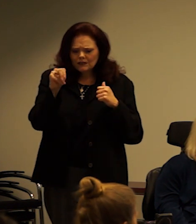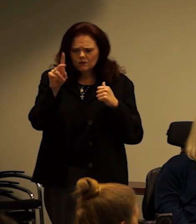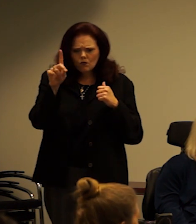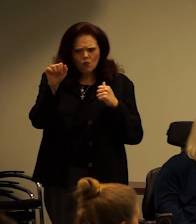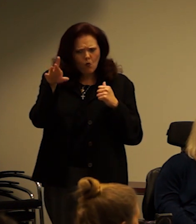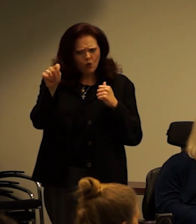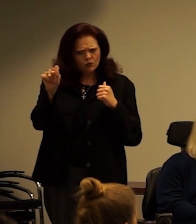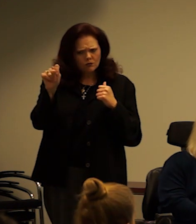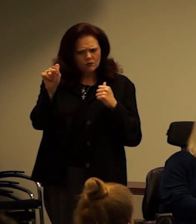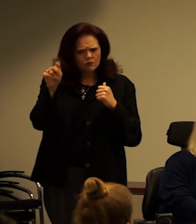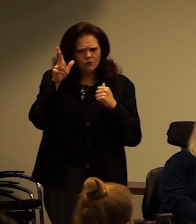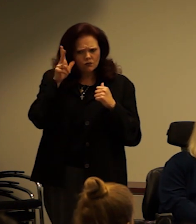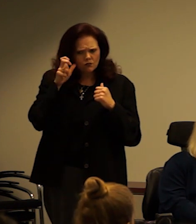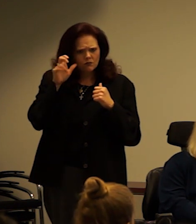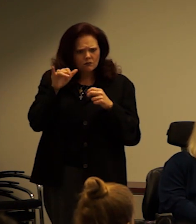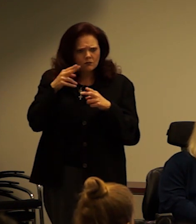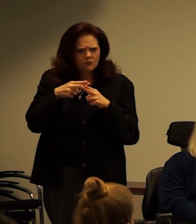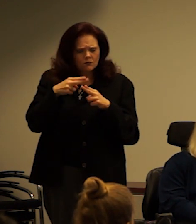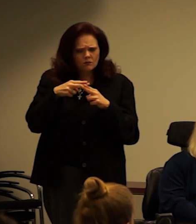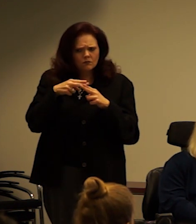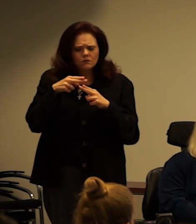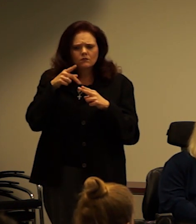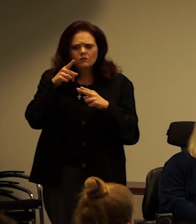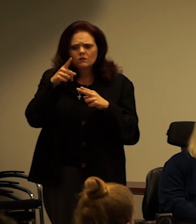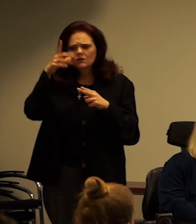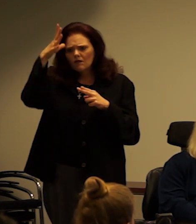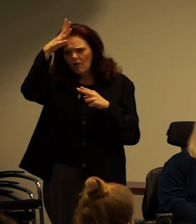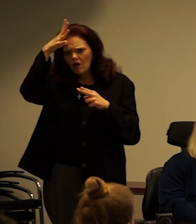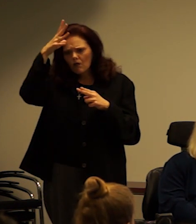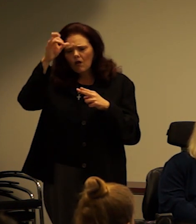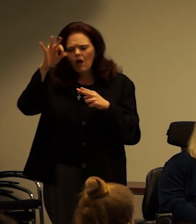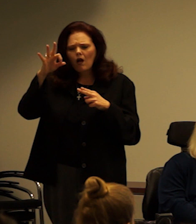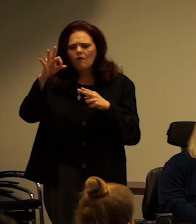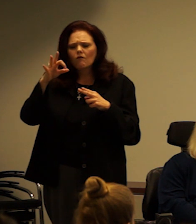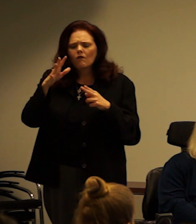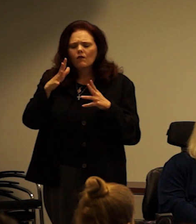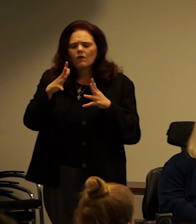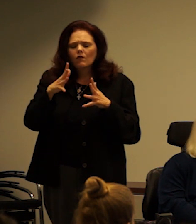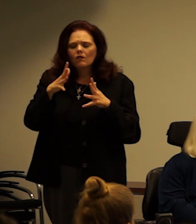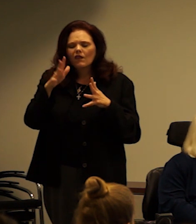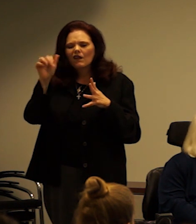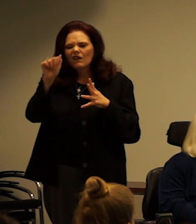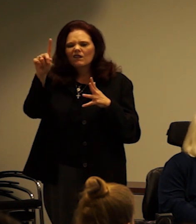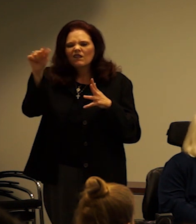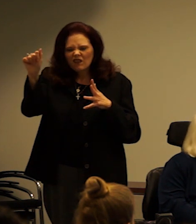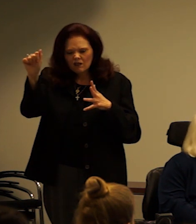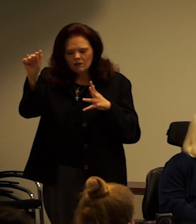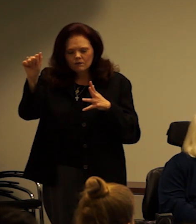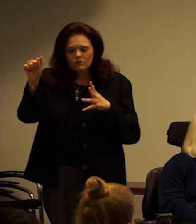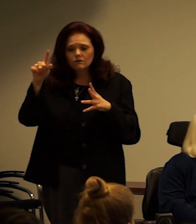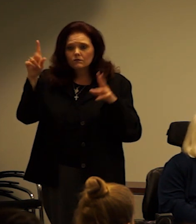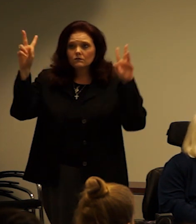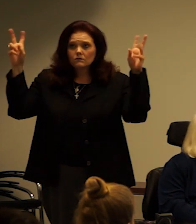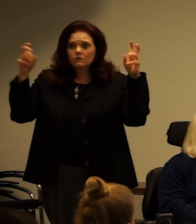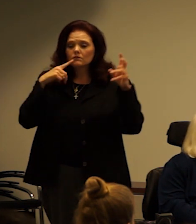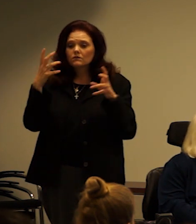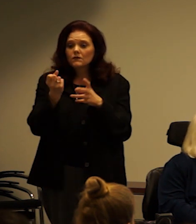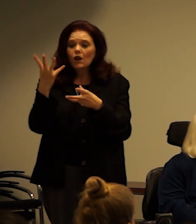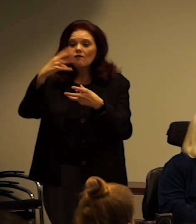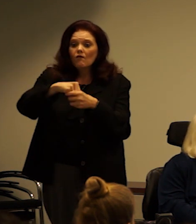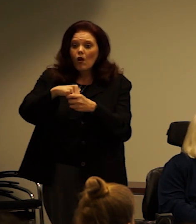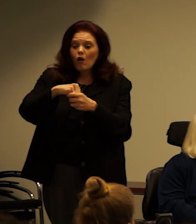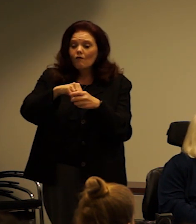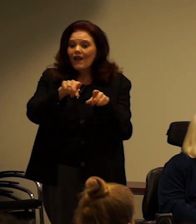know, have heard of Justin Dart. He was the father of the Americans with Disabilities Act. He has a quote that says, get involved as